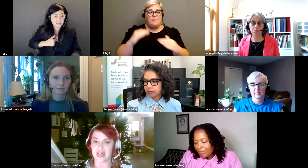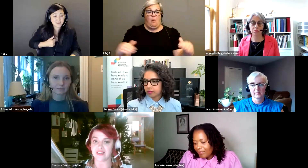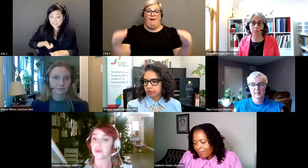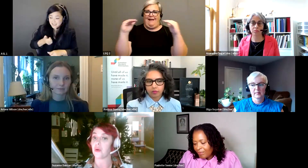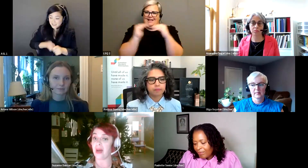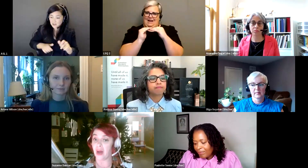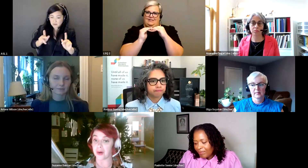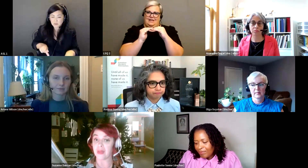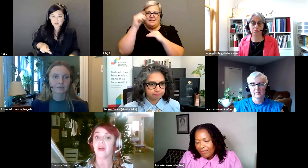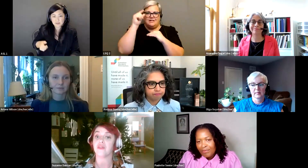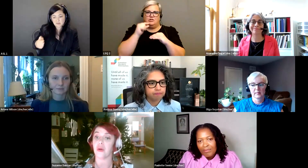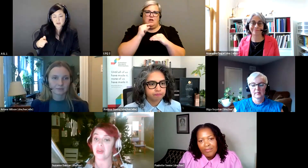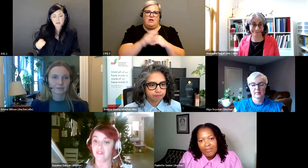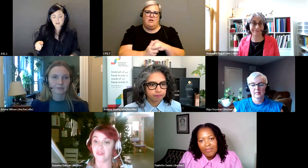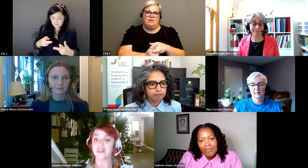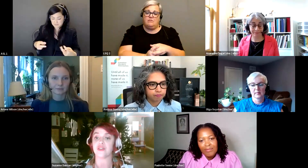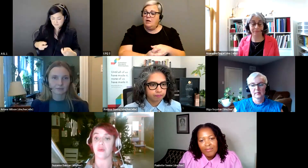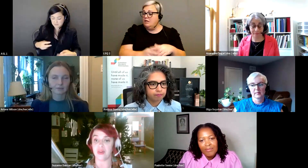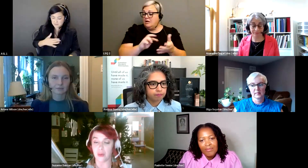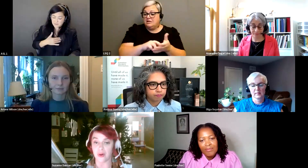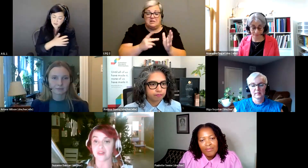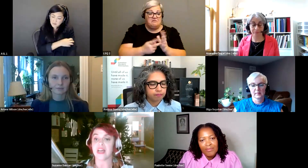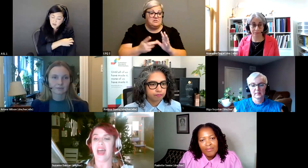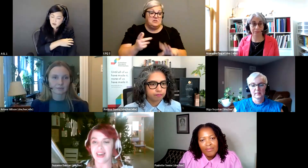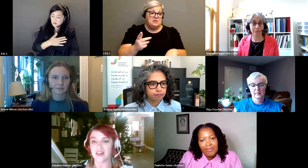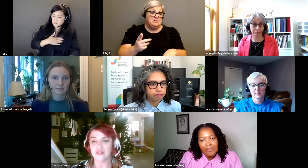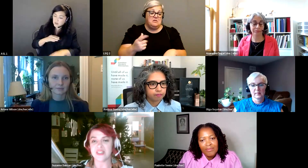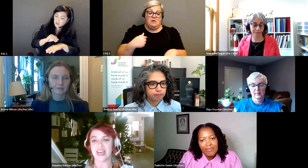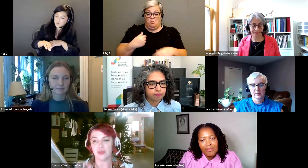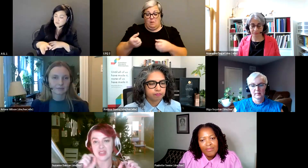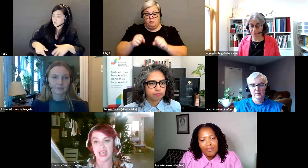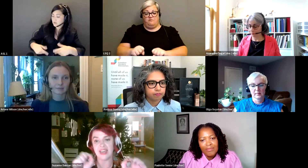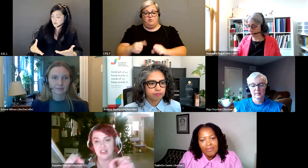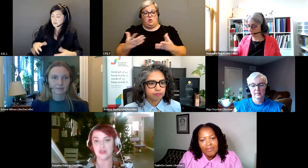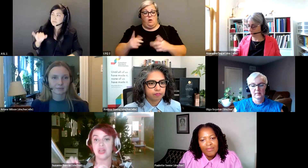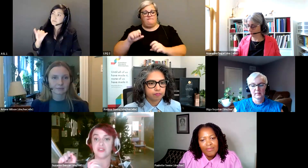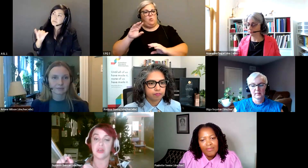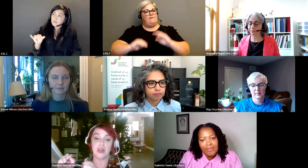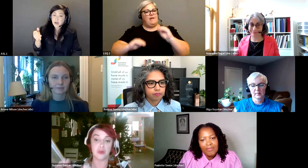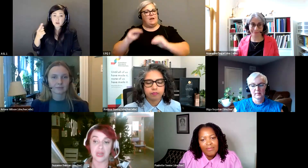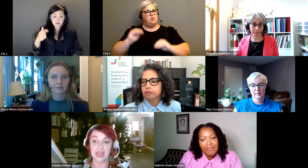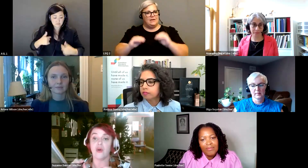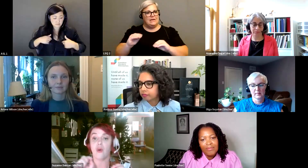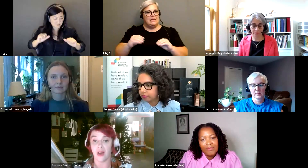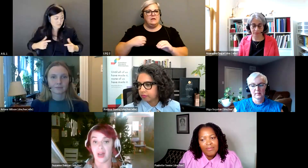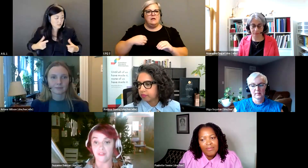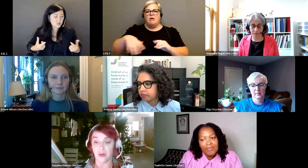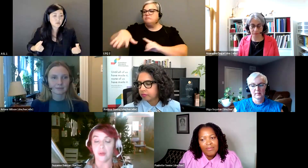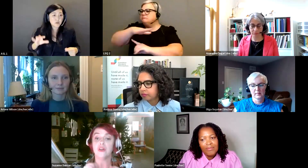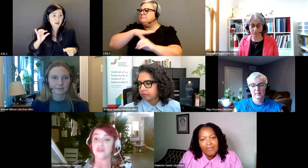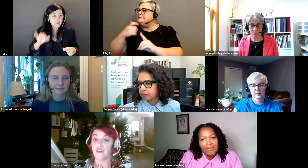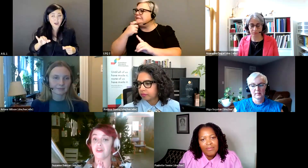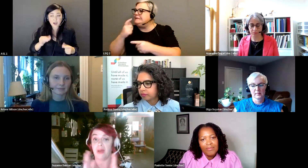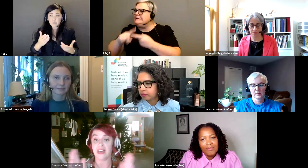to assess their own power, their own influence, their own networks, and understand what they can do that's unique or